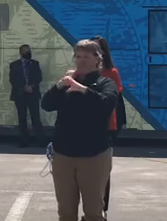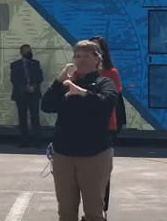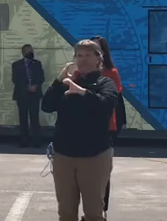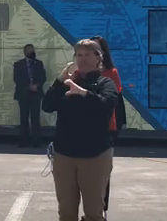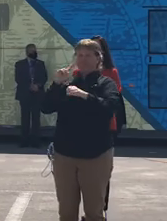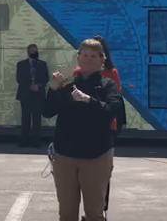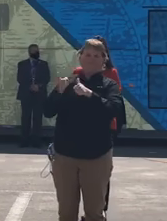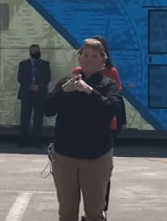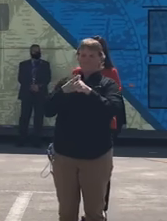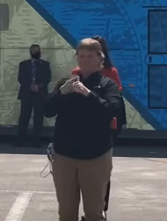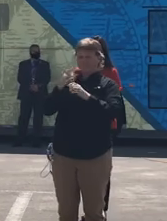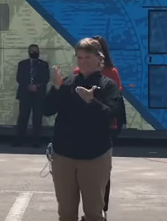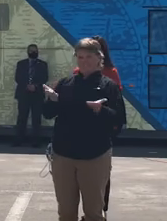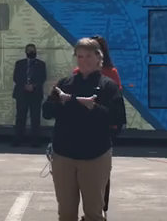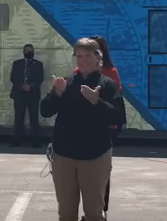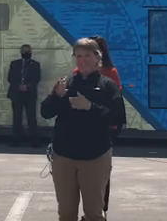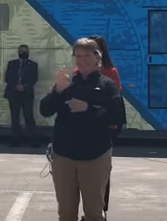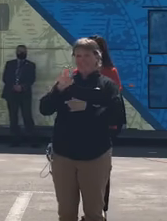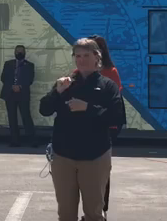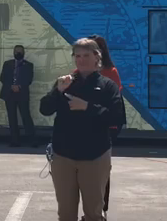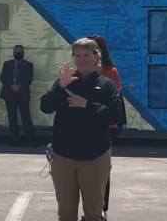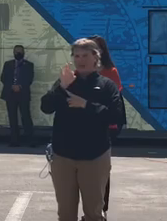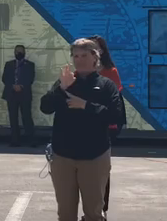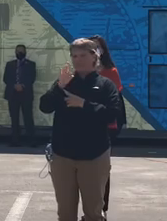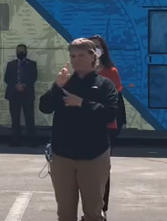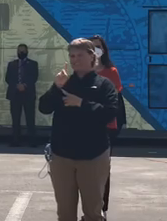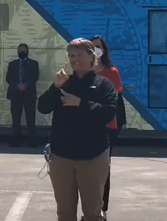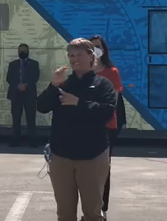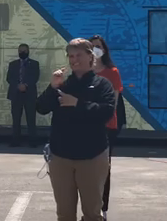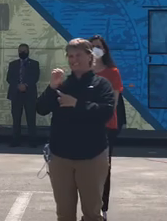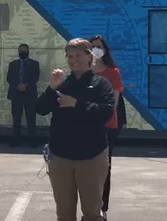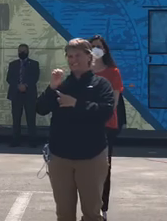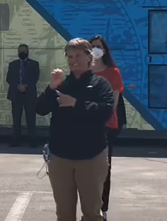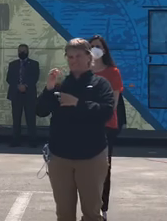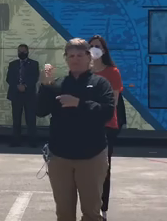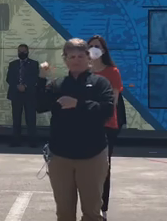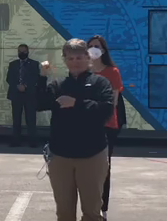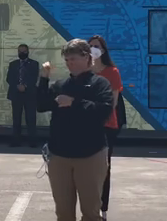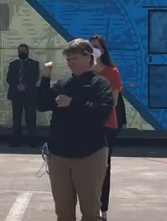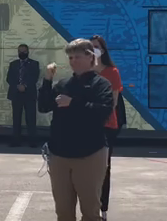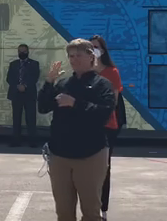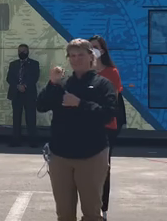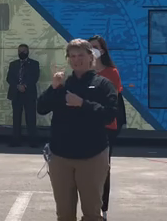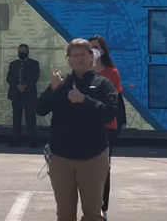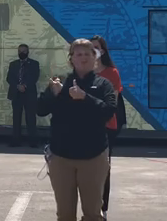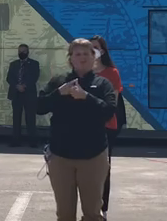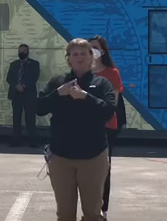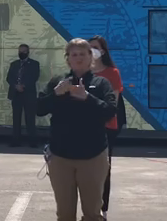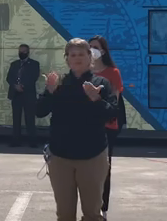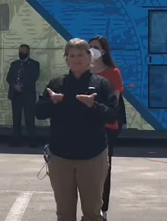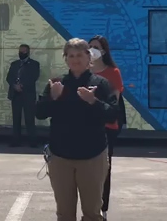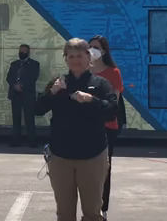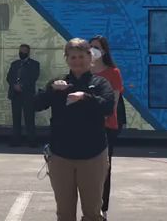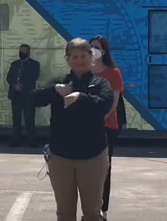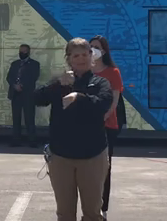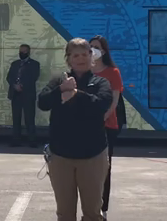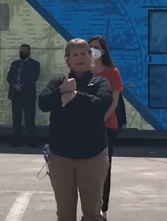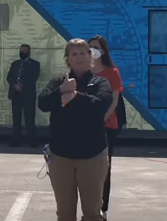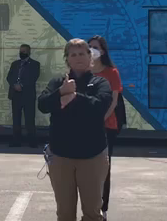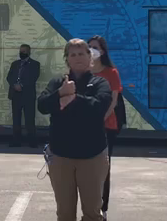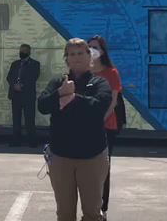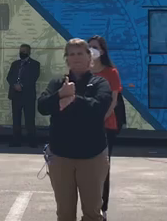was talking to Cepheid, and I think this may be the first of its kind for COVID, doing the way that we're doing it. But these are going to